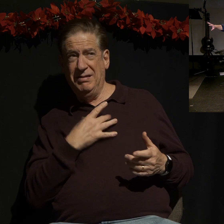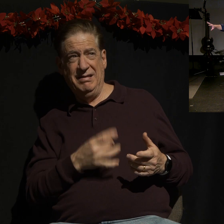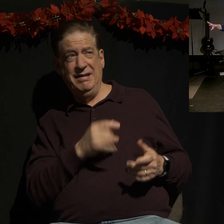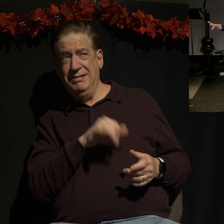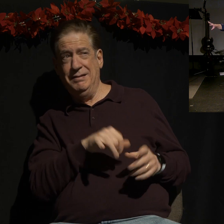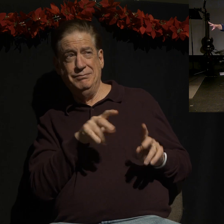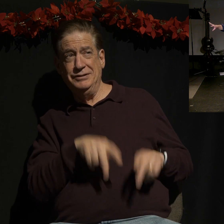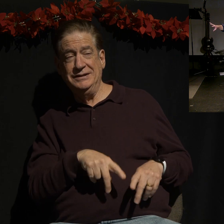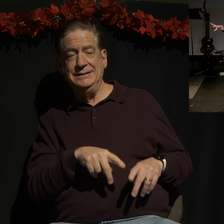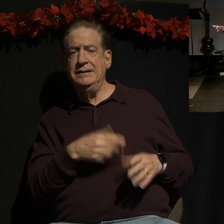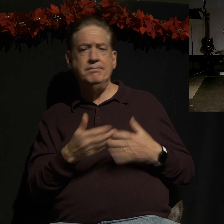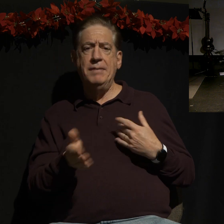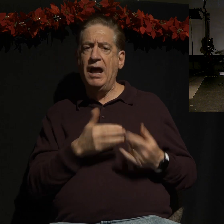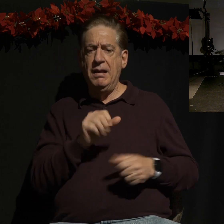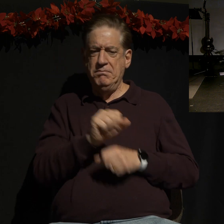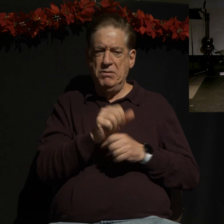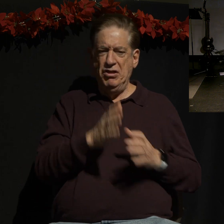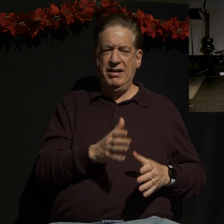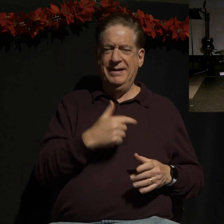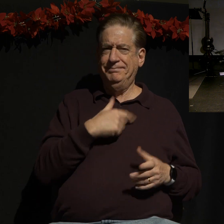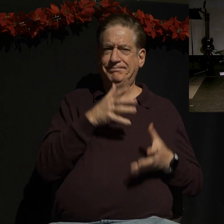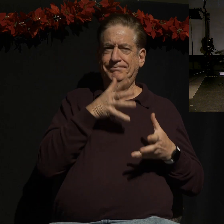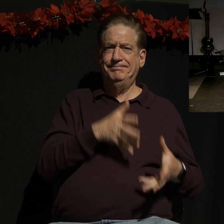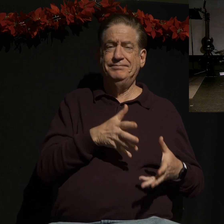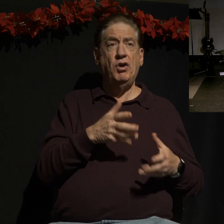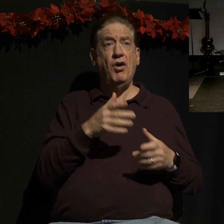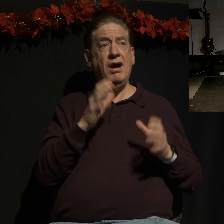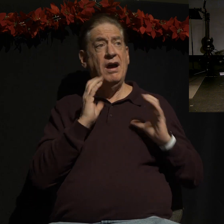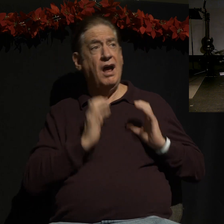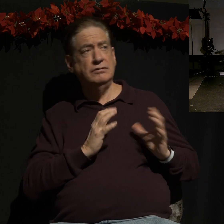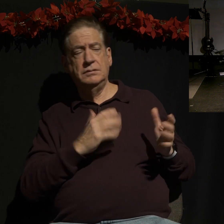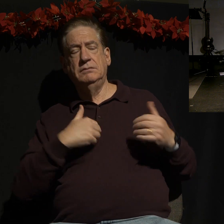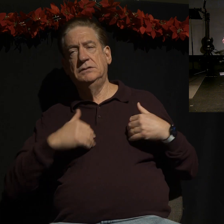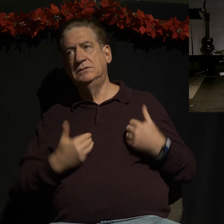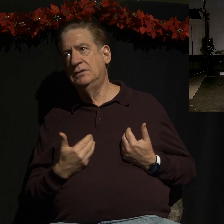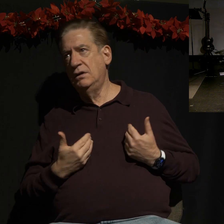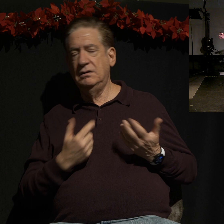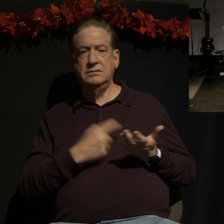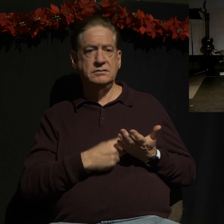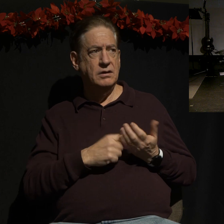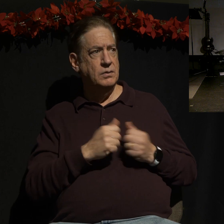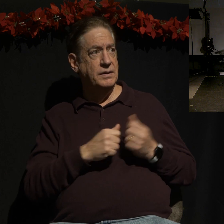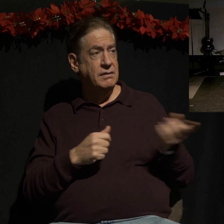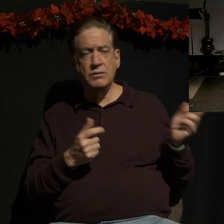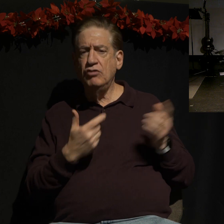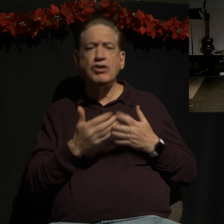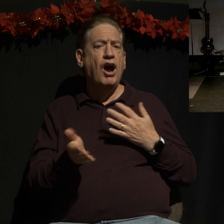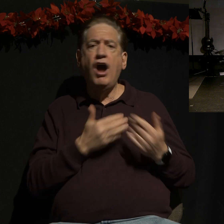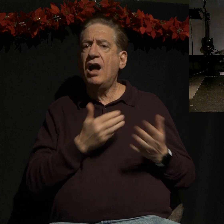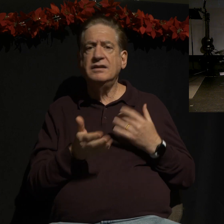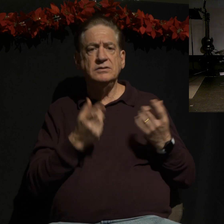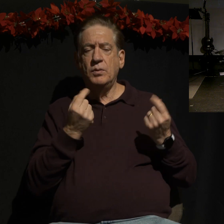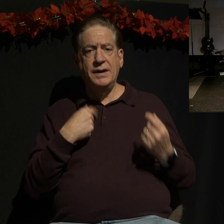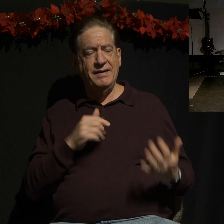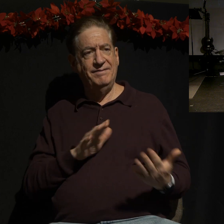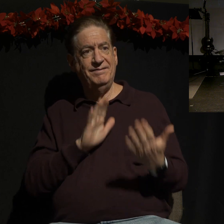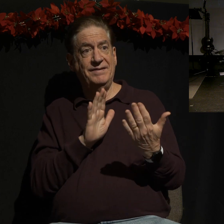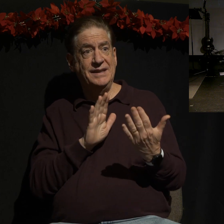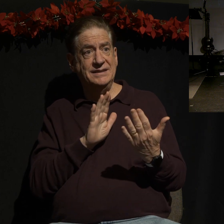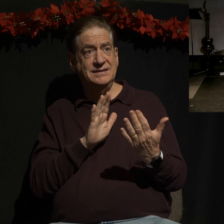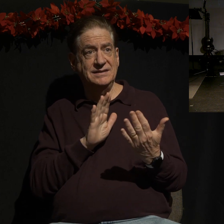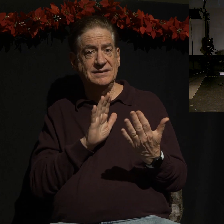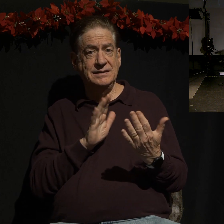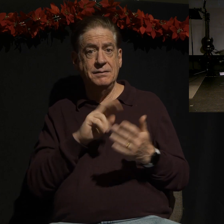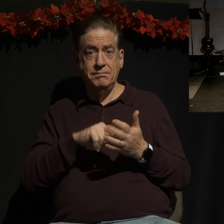regardless of an employee that I hate, regardless of customers that I'm tired of talking to, regardless of what I face. It means